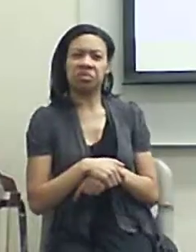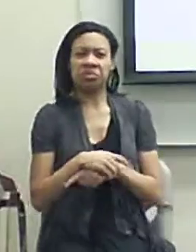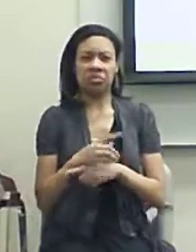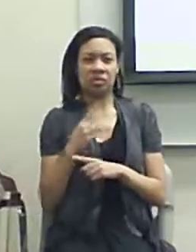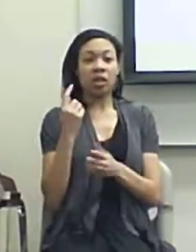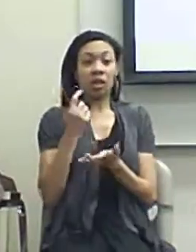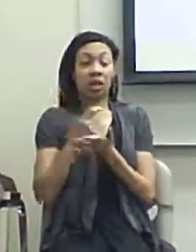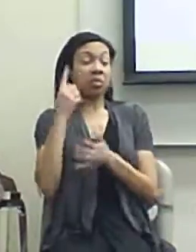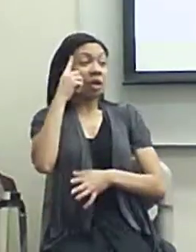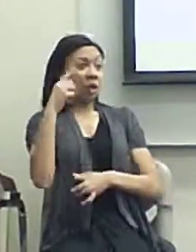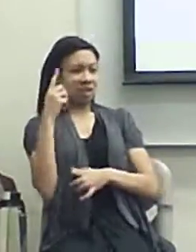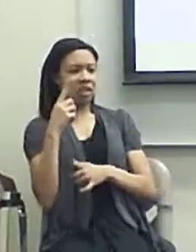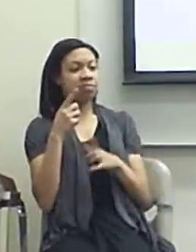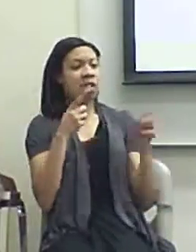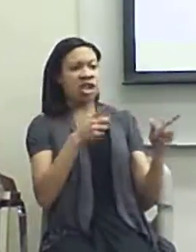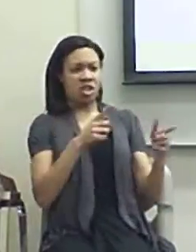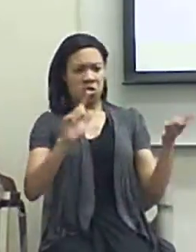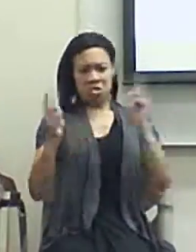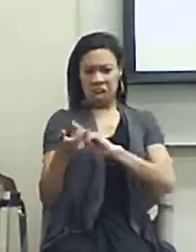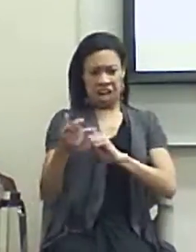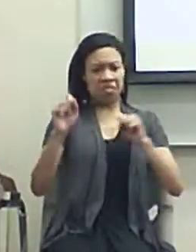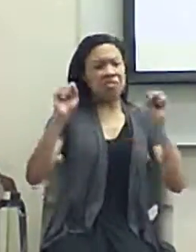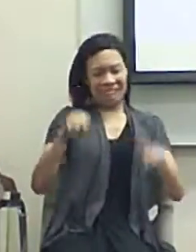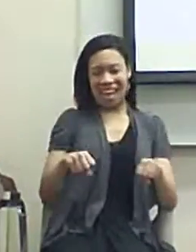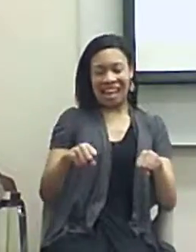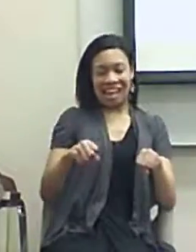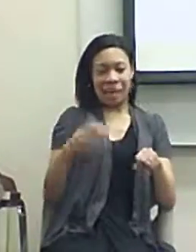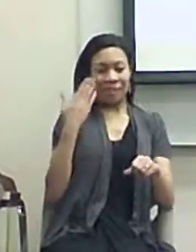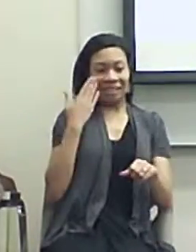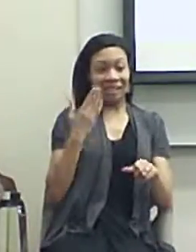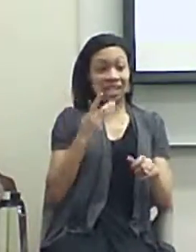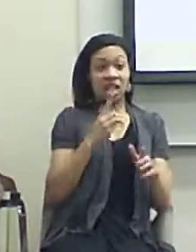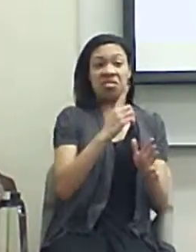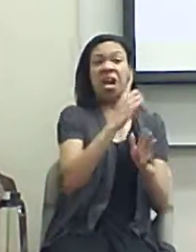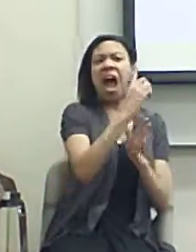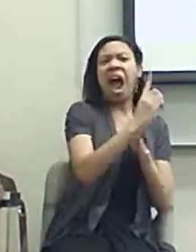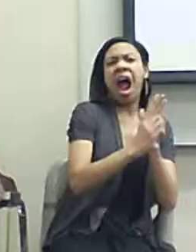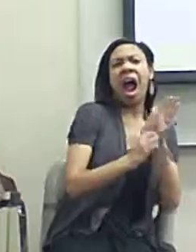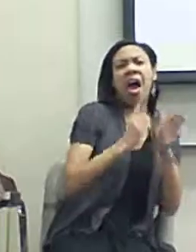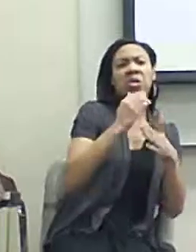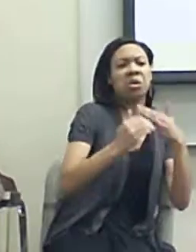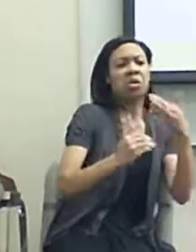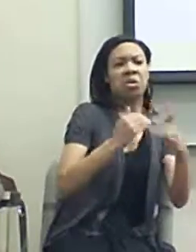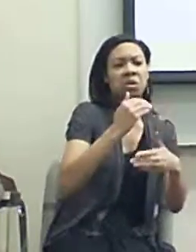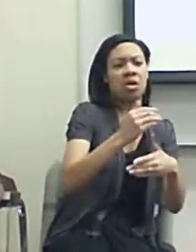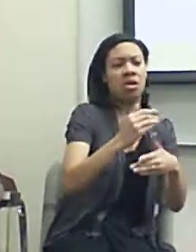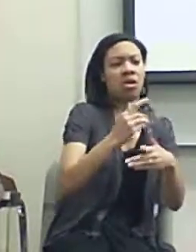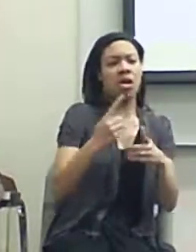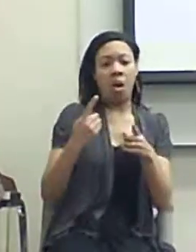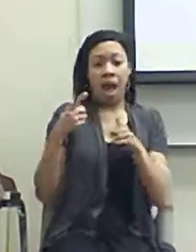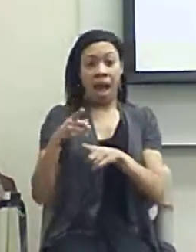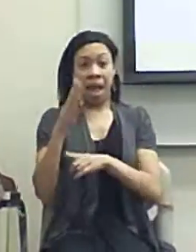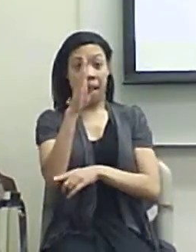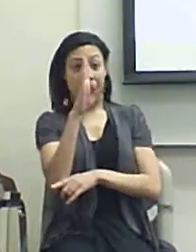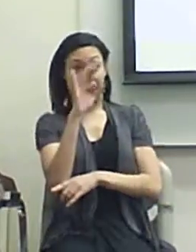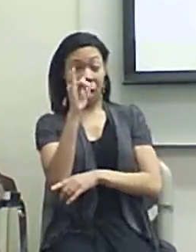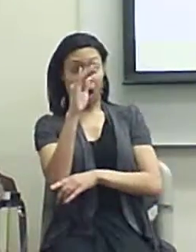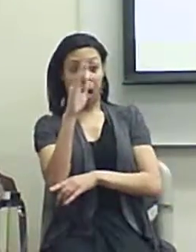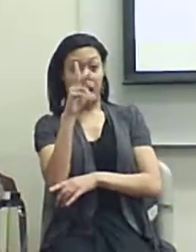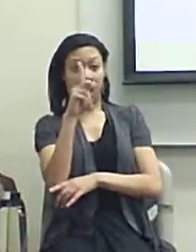usually rapid is within hours. Um, Regular or more of a slow bipolar, it can take days. Okay.